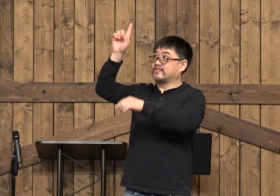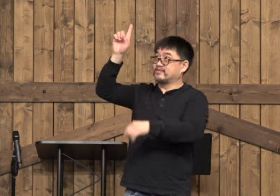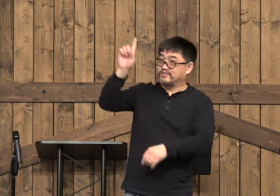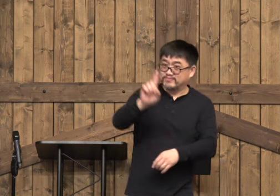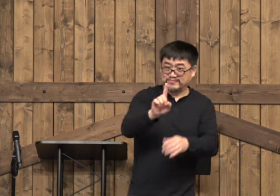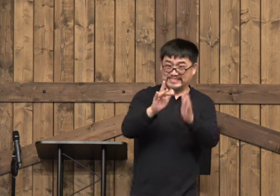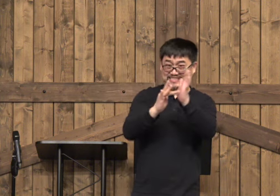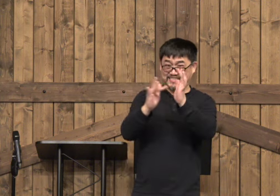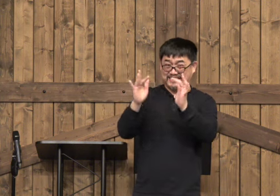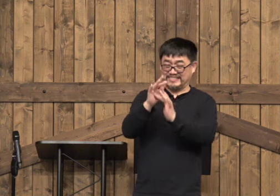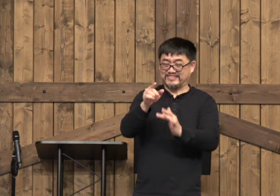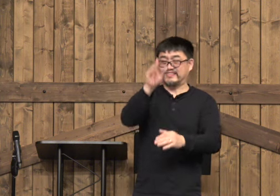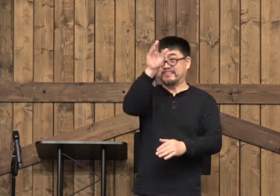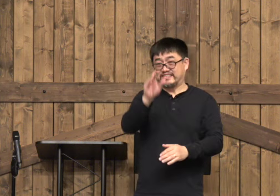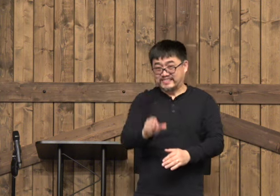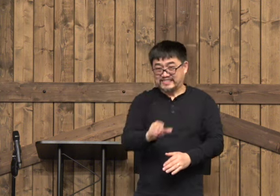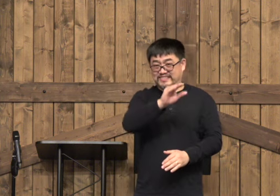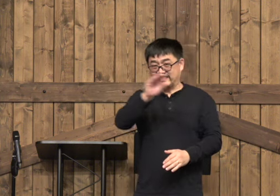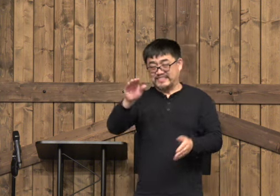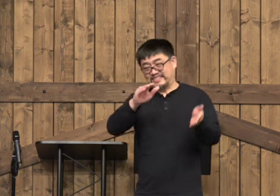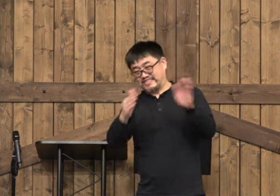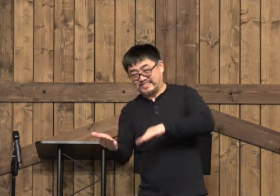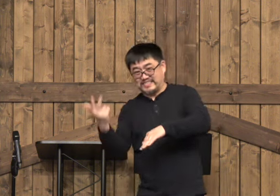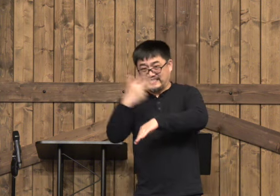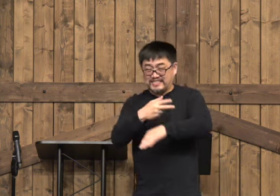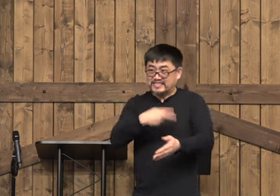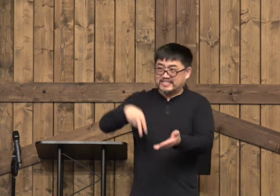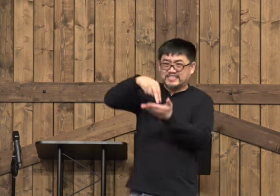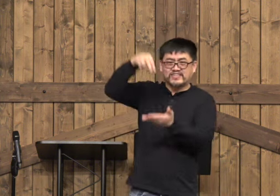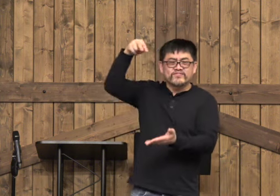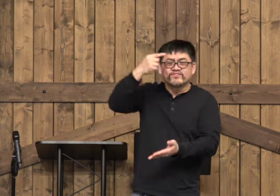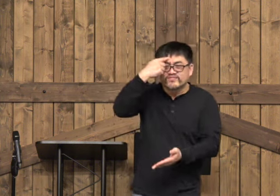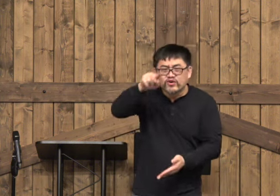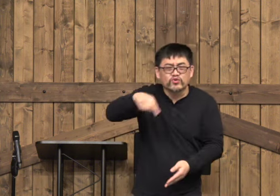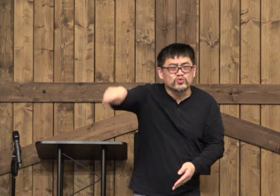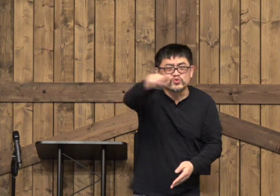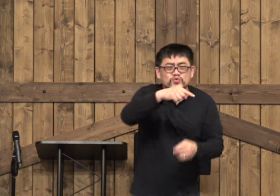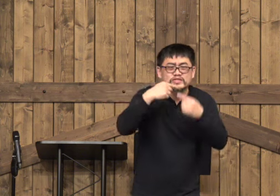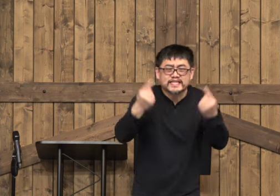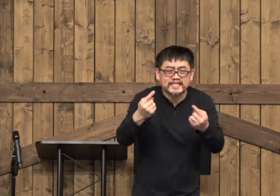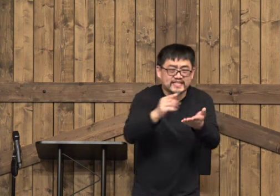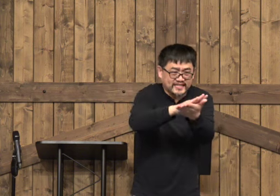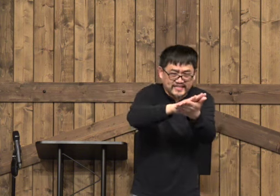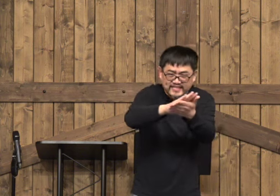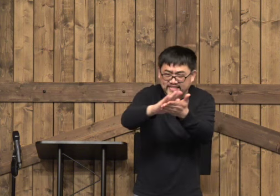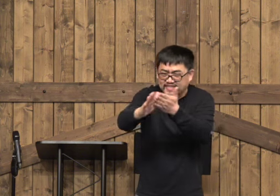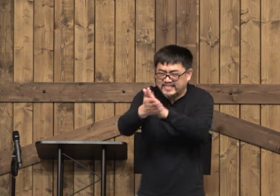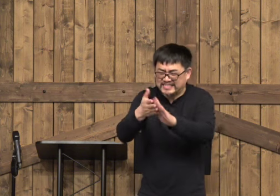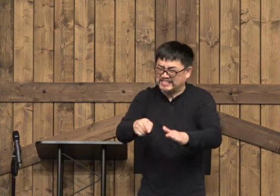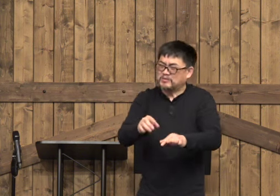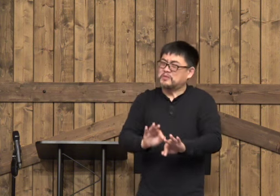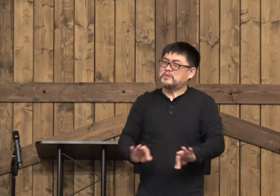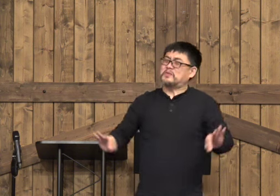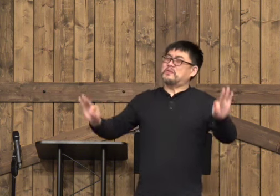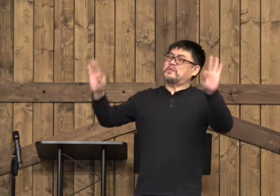Way before he sent Jesus, he had already planned that Jesus would die on the cross. And that he would be buried and